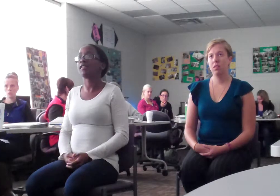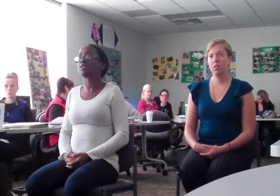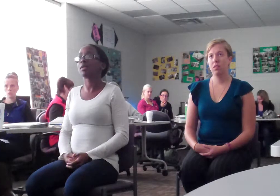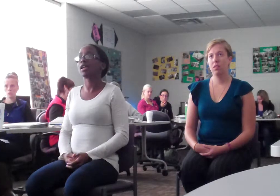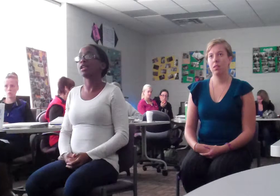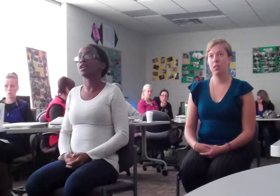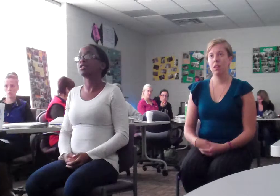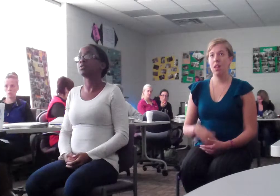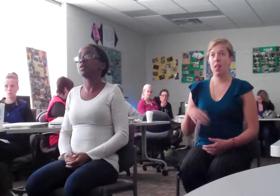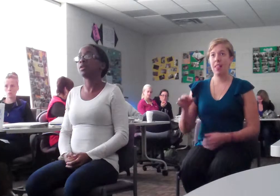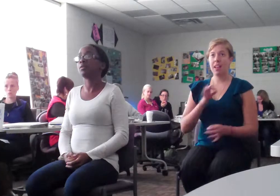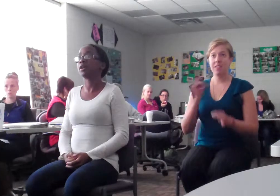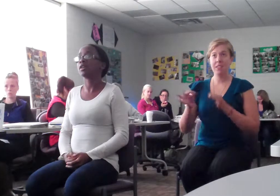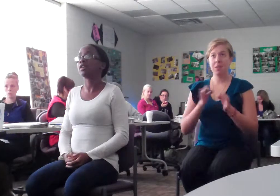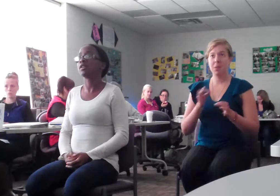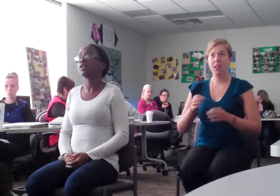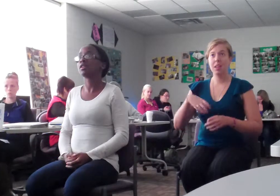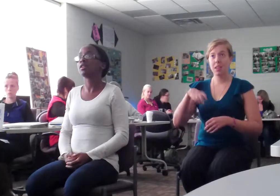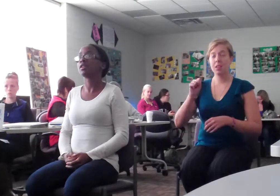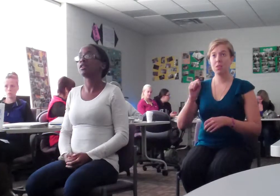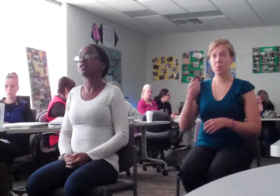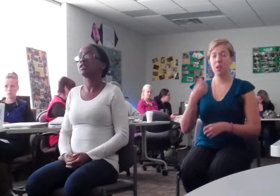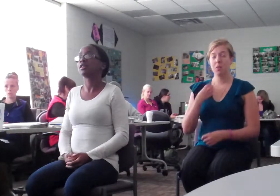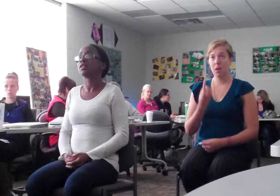Like I've explained, yes, we get one.